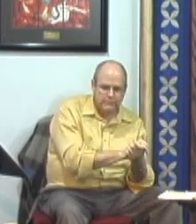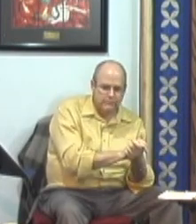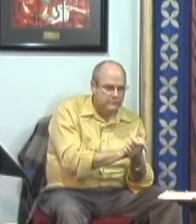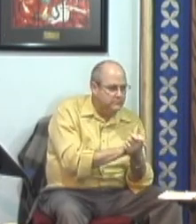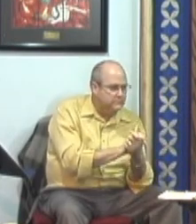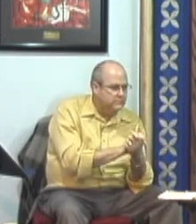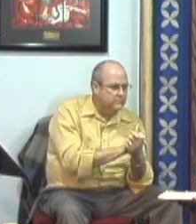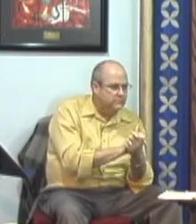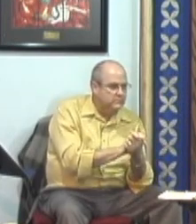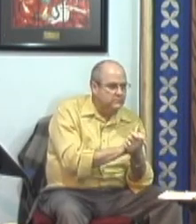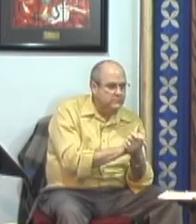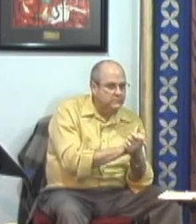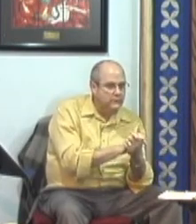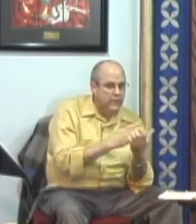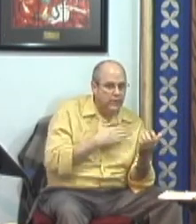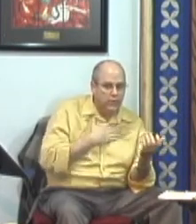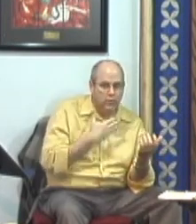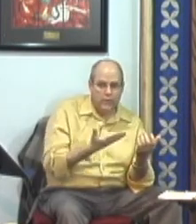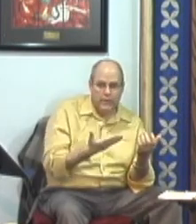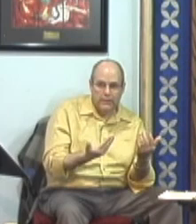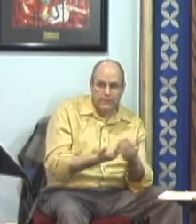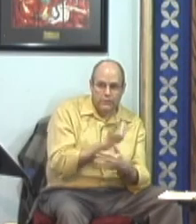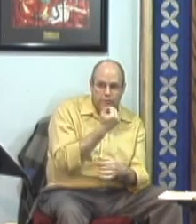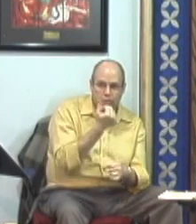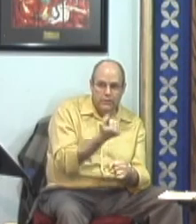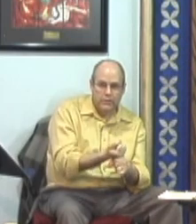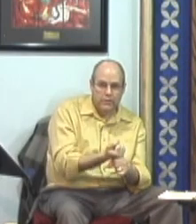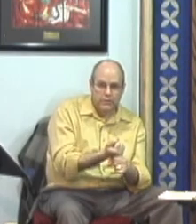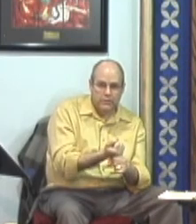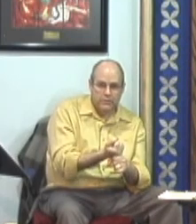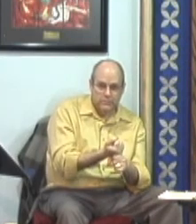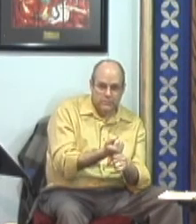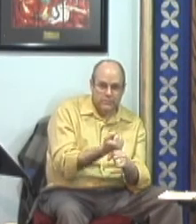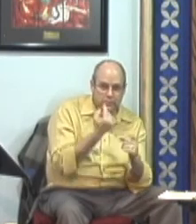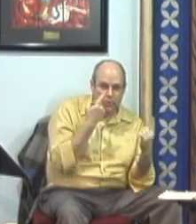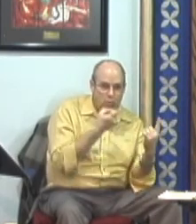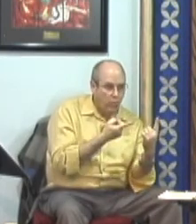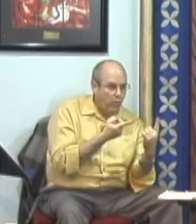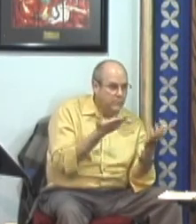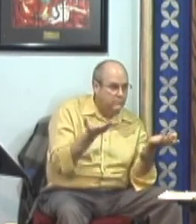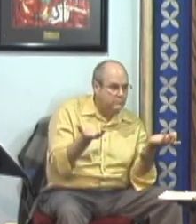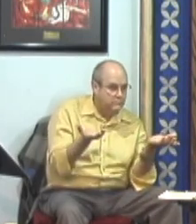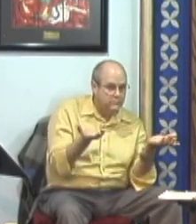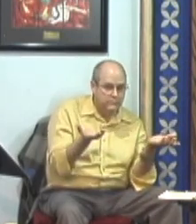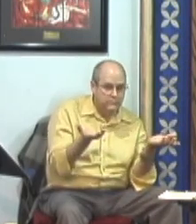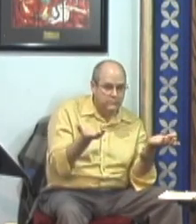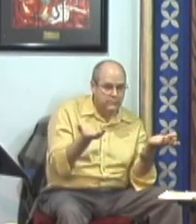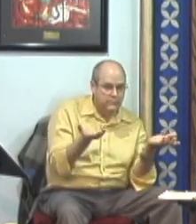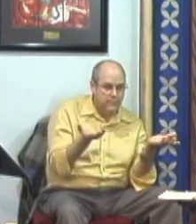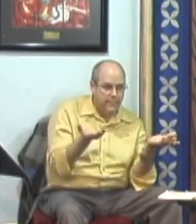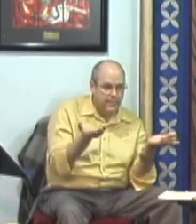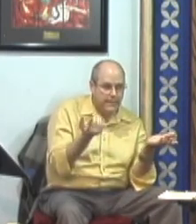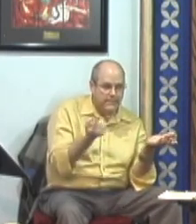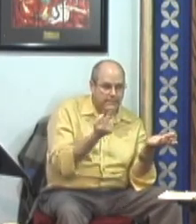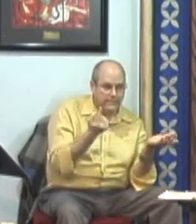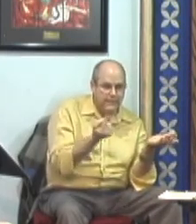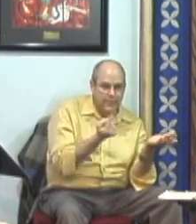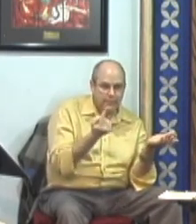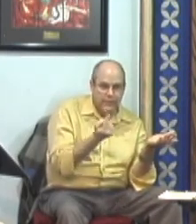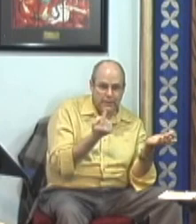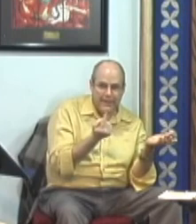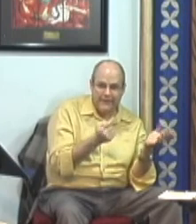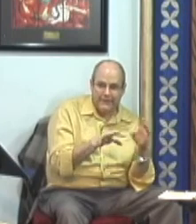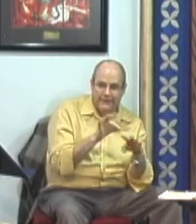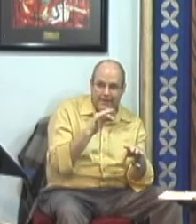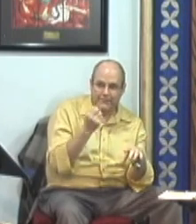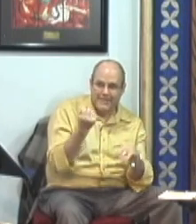So any of you willing to make that New Year's resolution, that would be your goal for this biblical year? And somebody's going to have to remind me next year